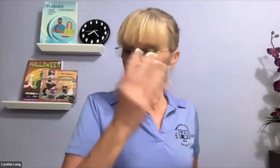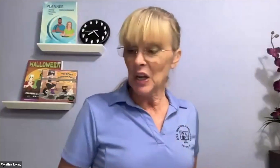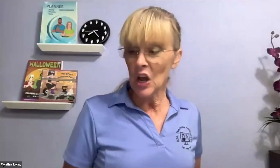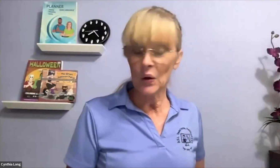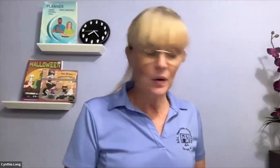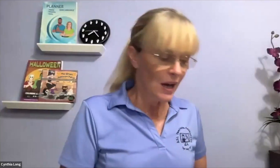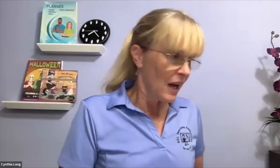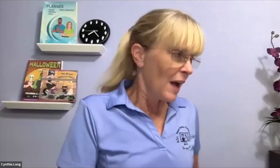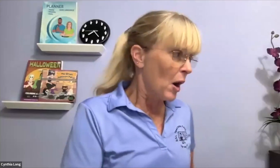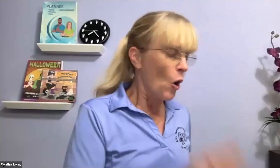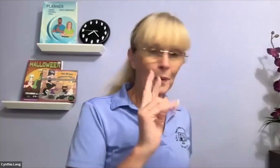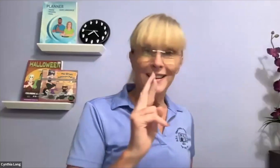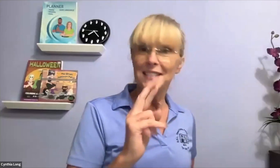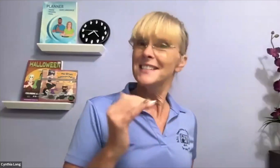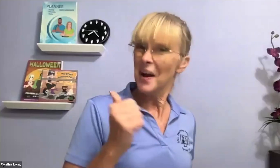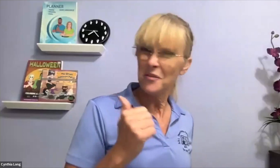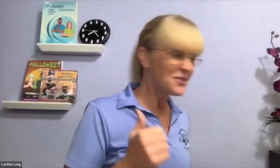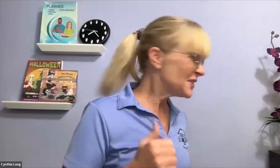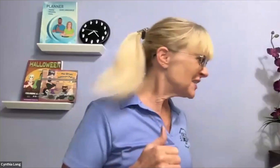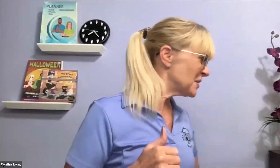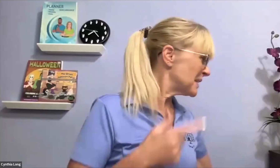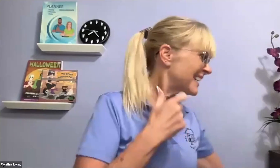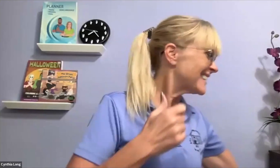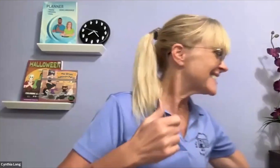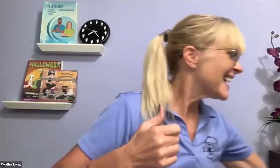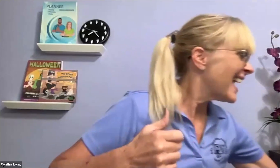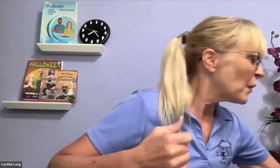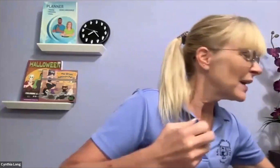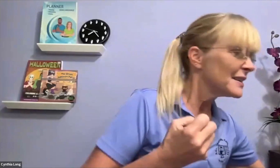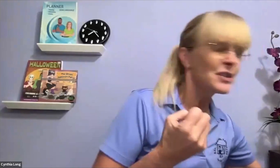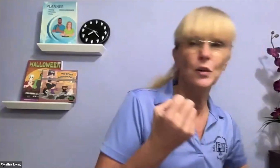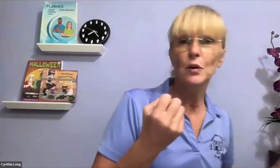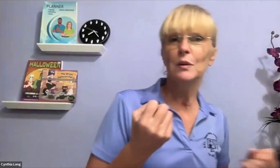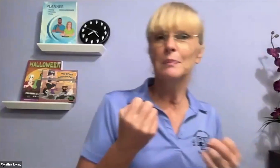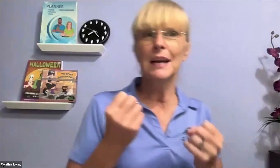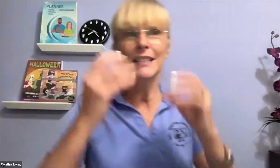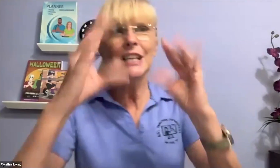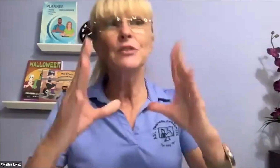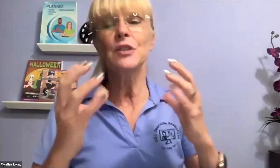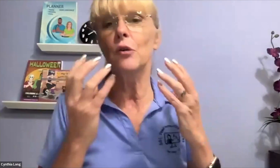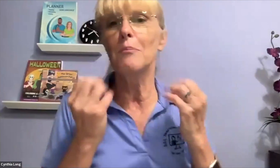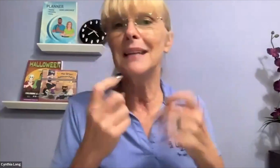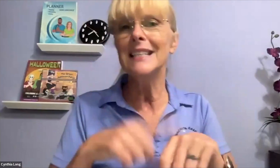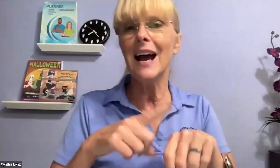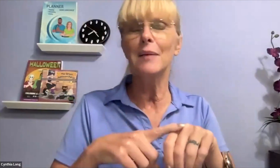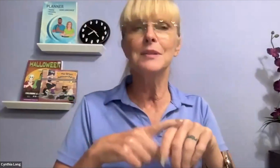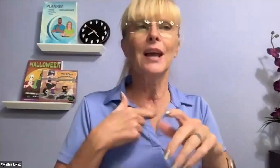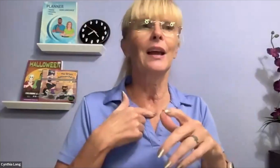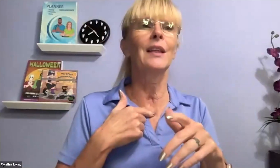me know. I'm hoping this is helpful for you, because we get teachers so many times